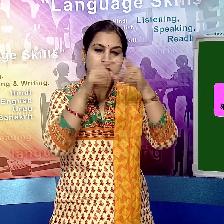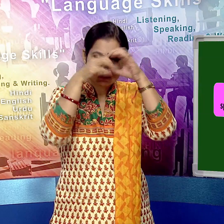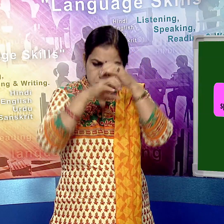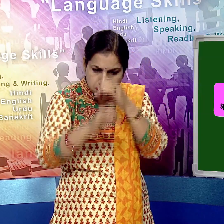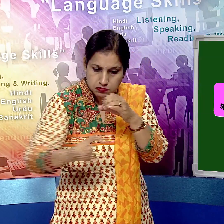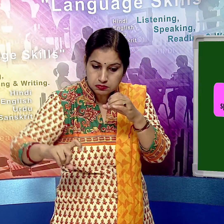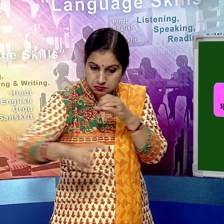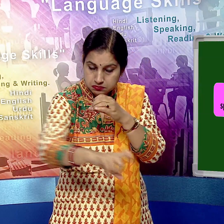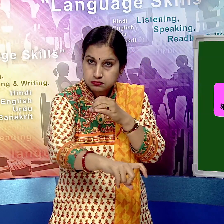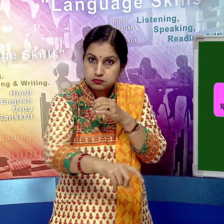microorganisms,